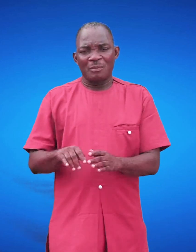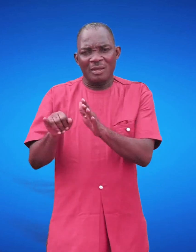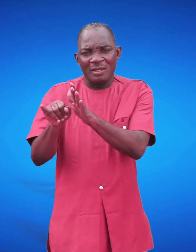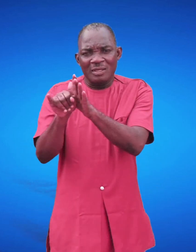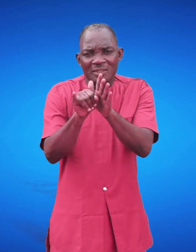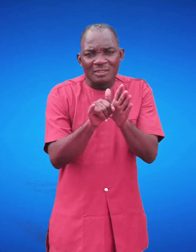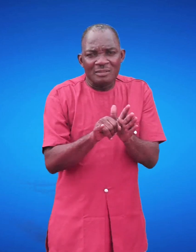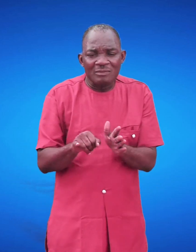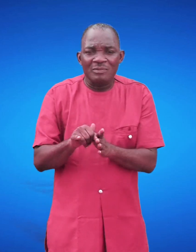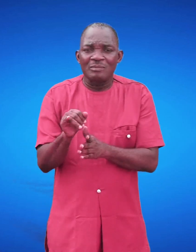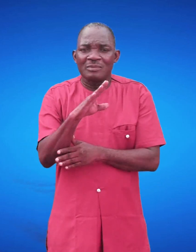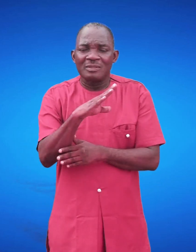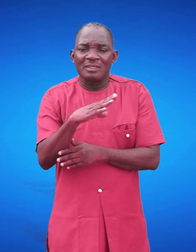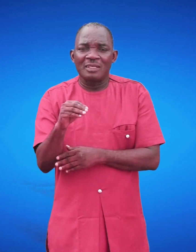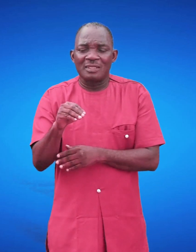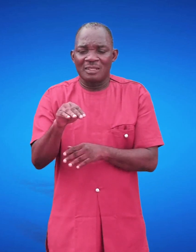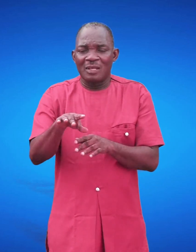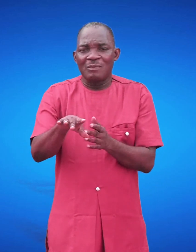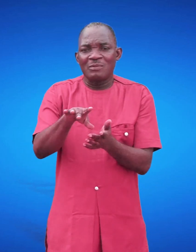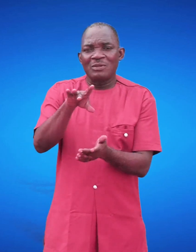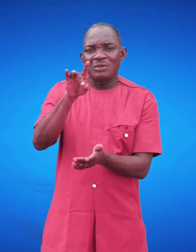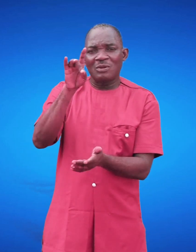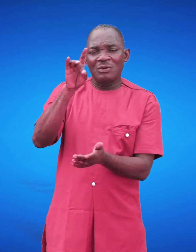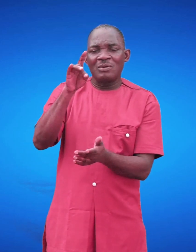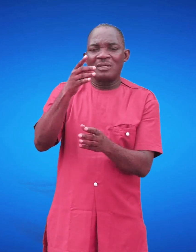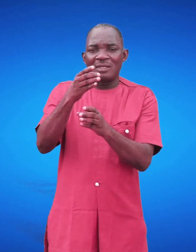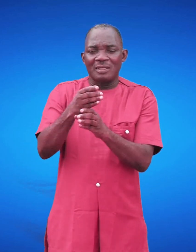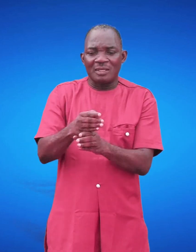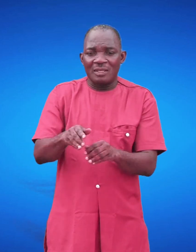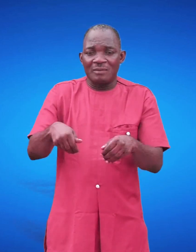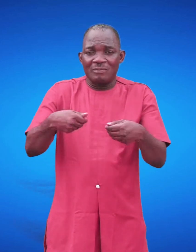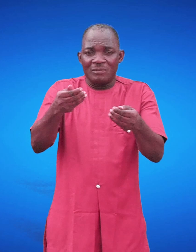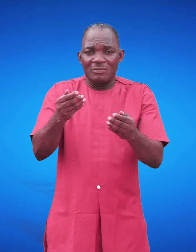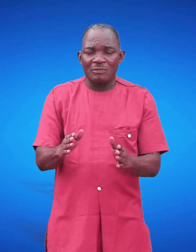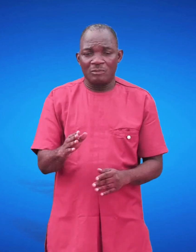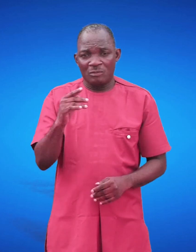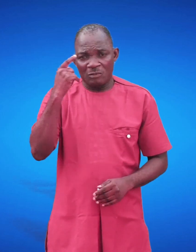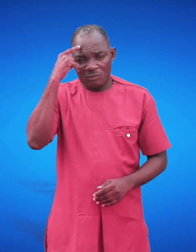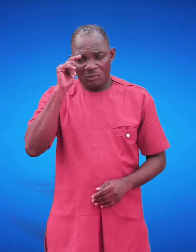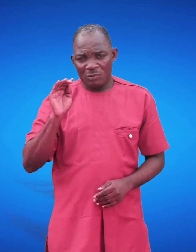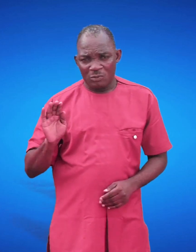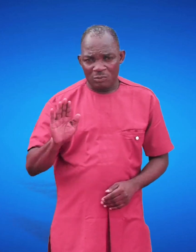Identifying and nominating caregivers for your household.